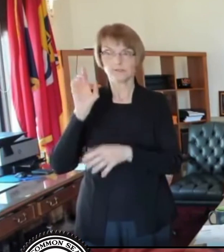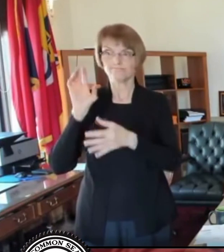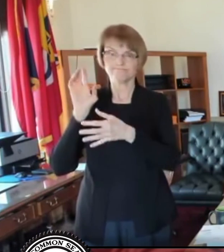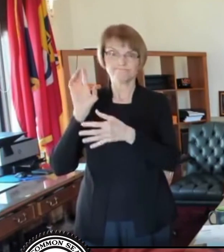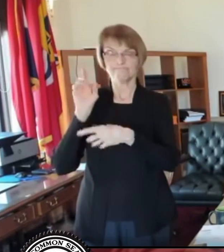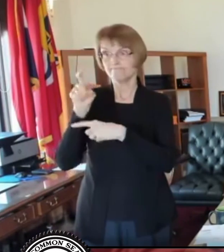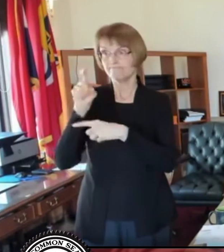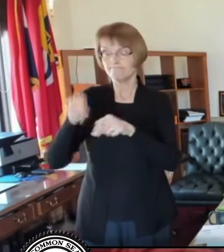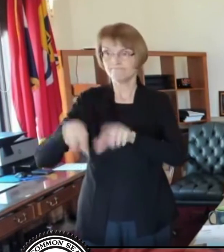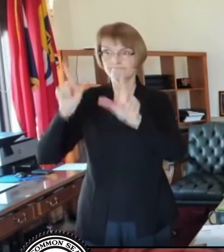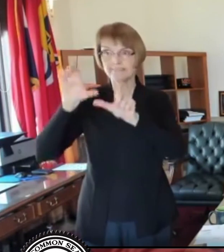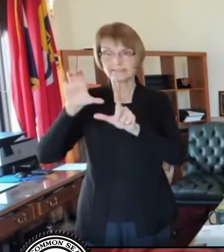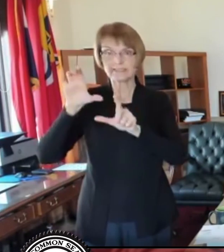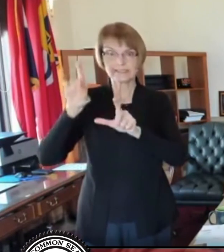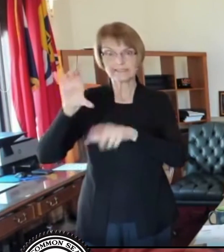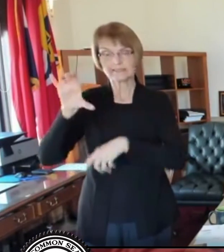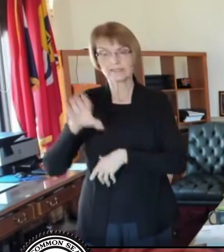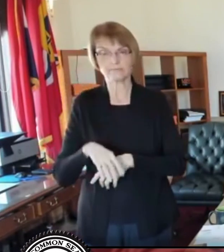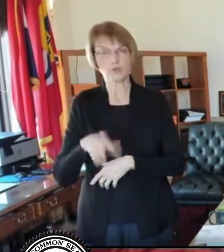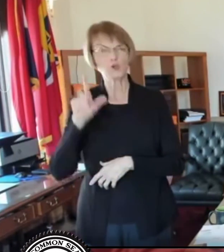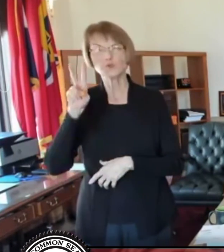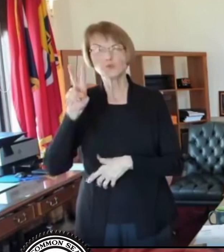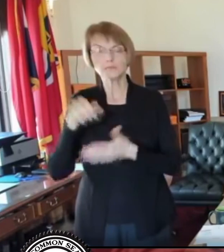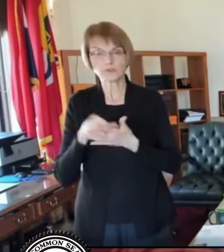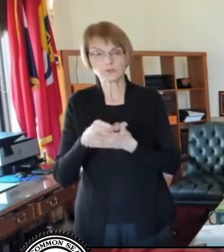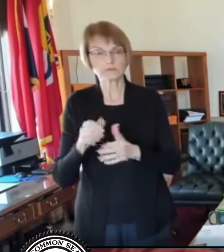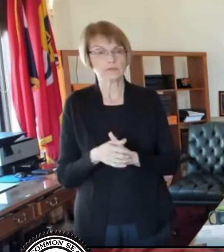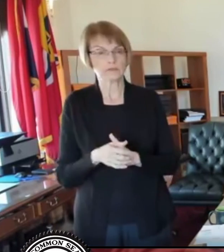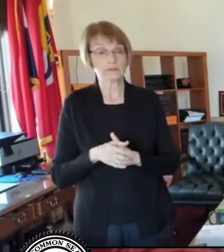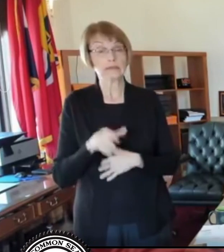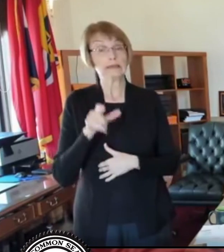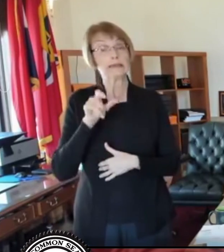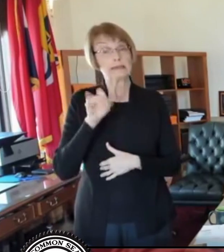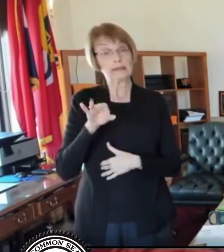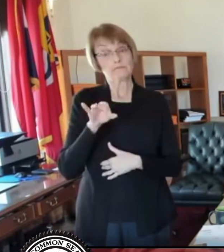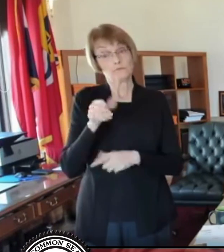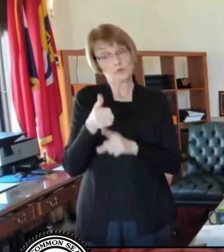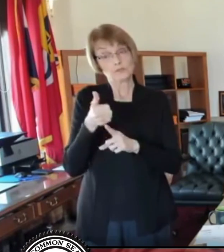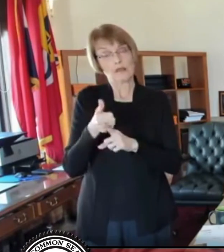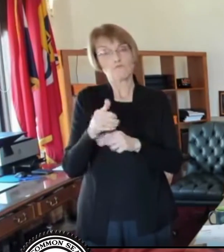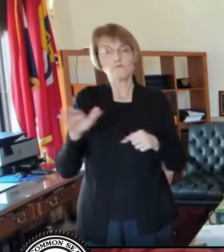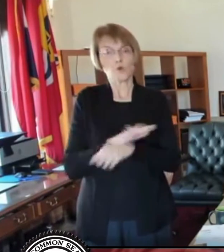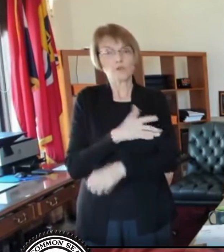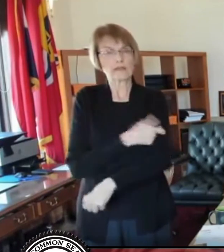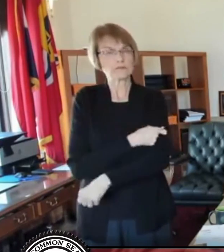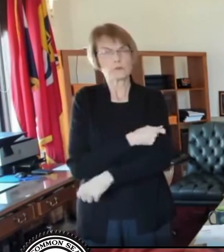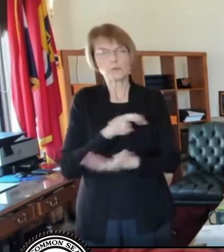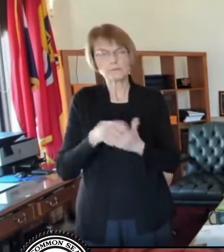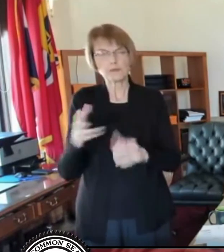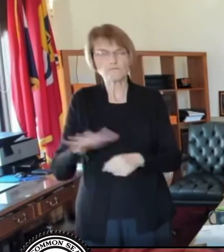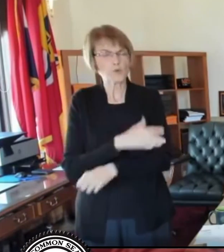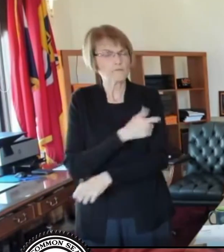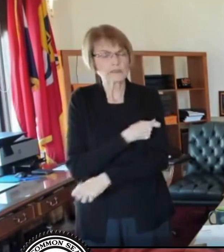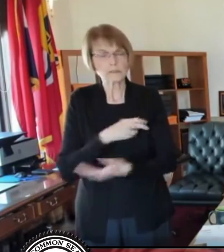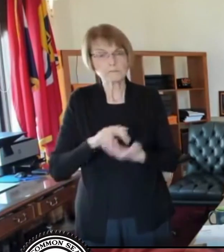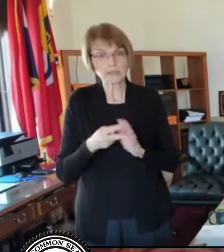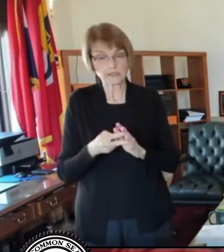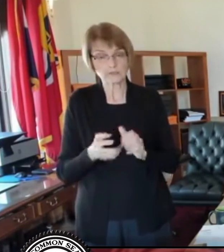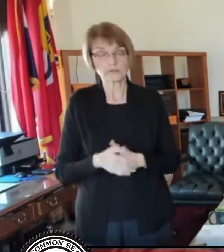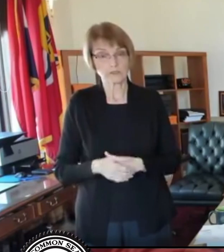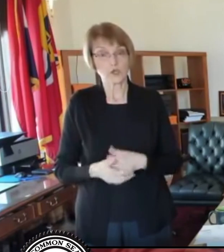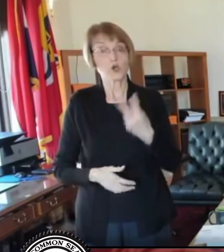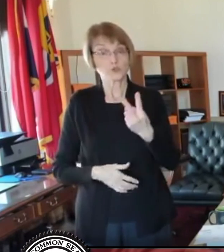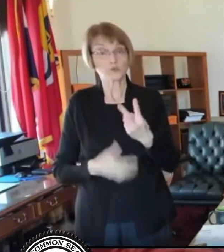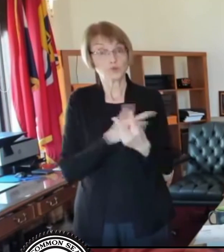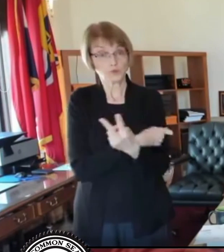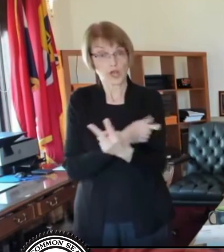of pages. And it just says what's changed. If you have been fully vaccinated, what does that mean, first of all? Fully vaccinated means you've had